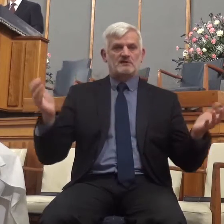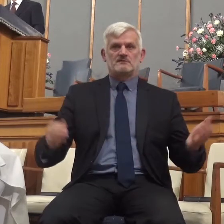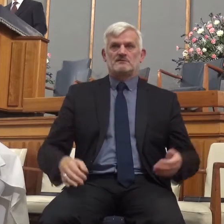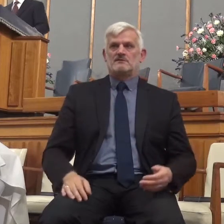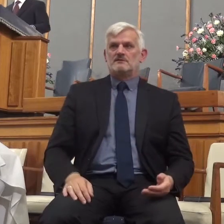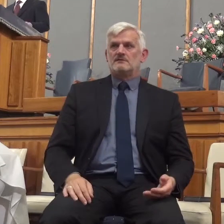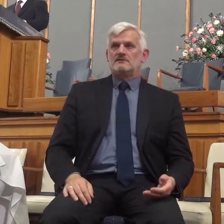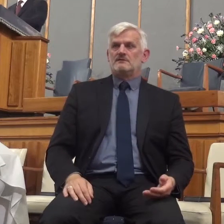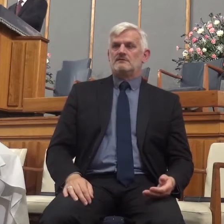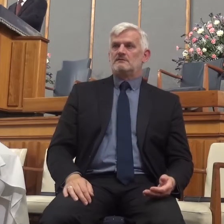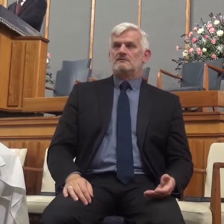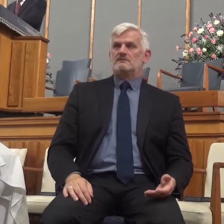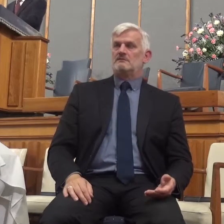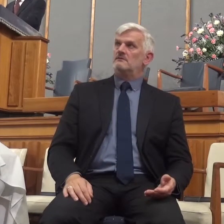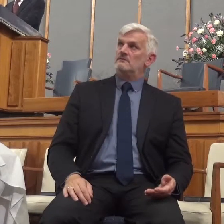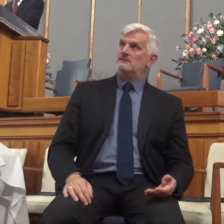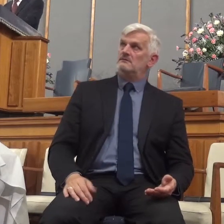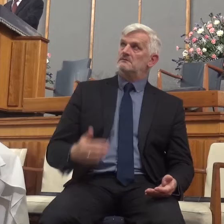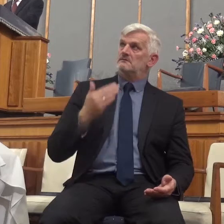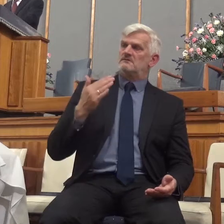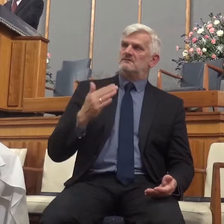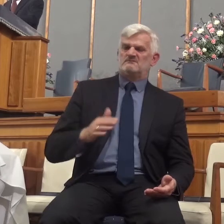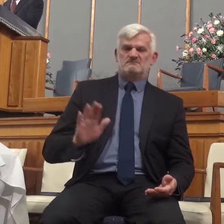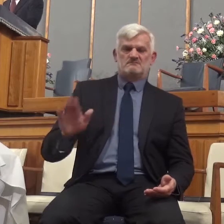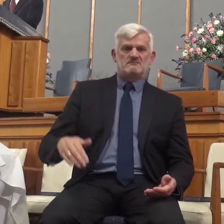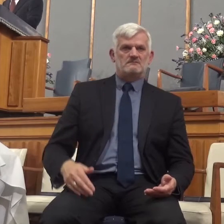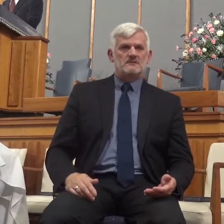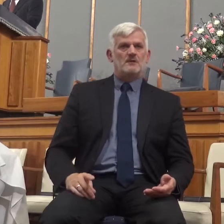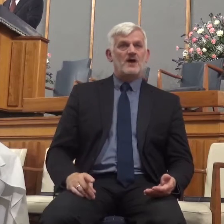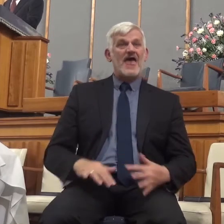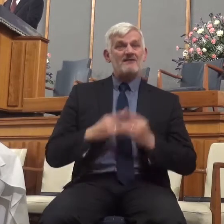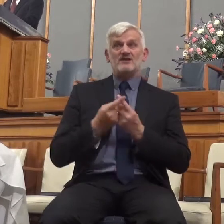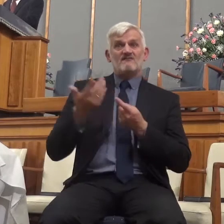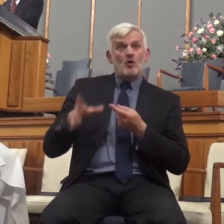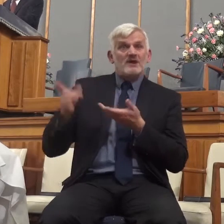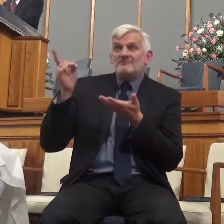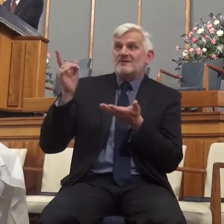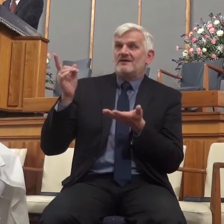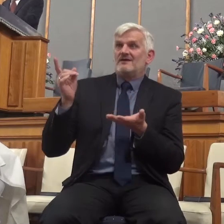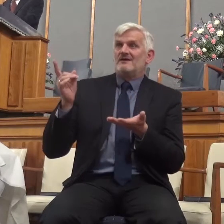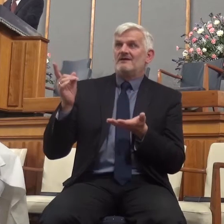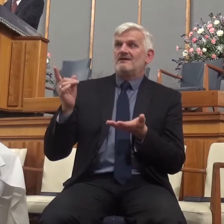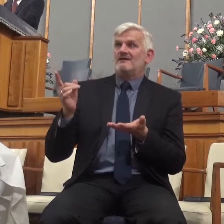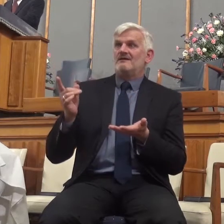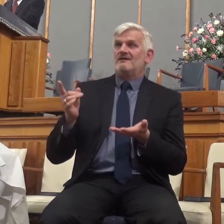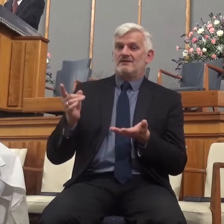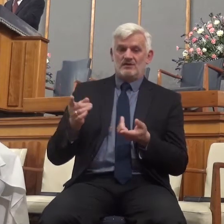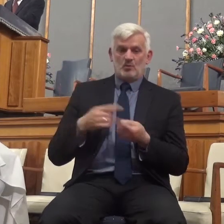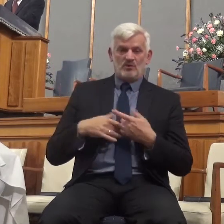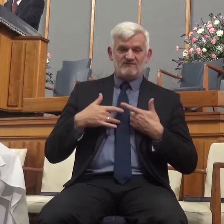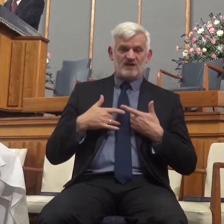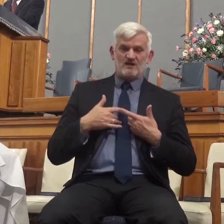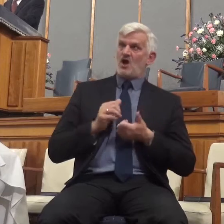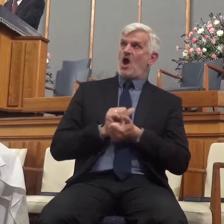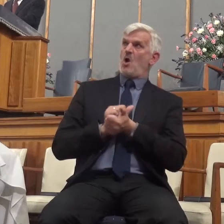Give him no credit. He supplies everything. We We behave as though we owed him nothing.